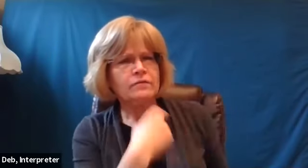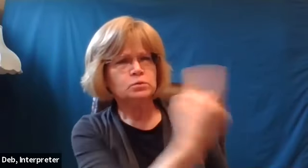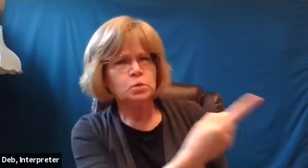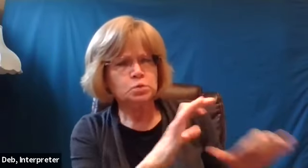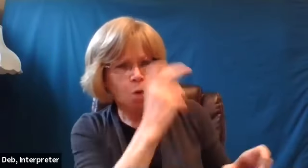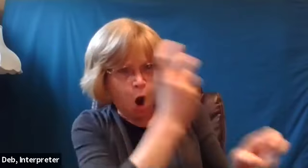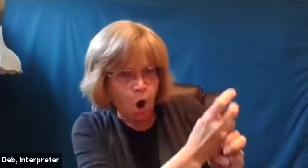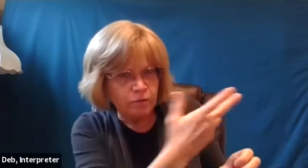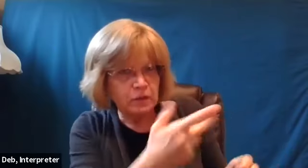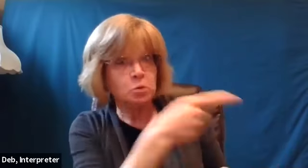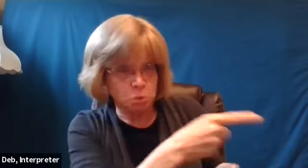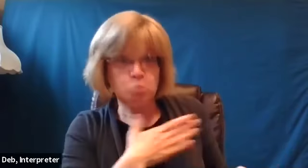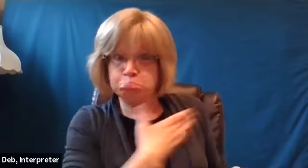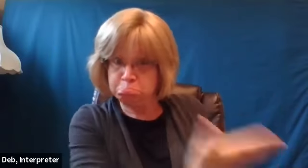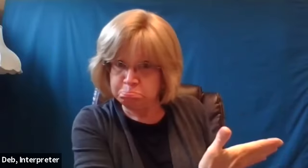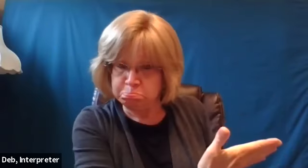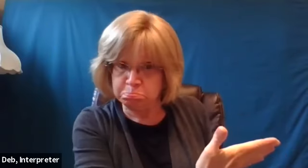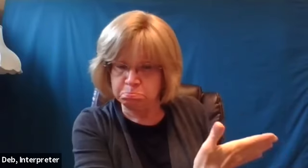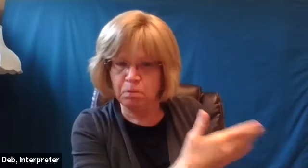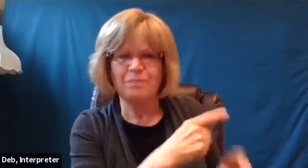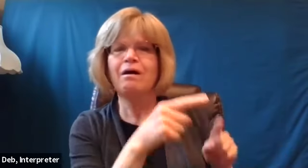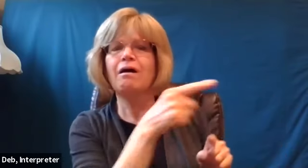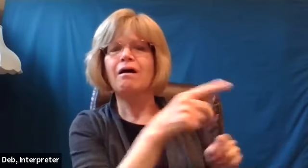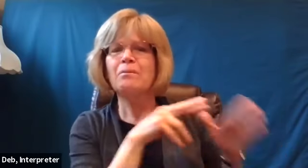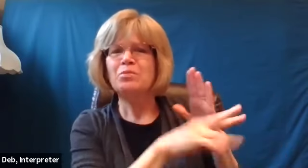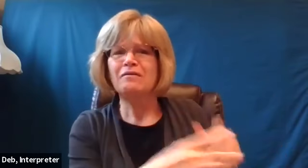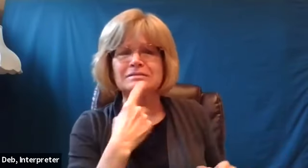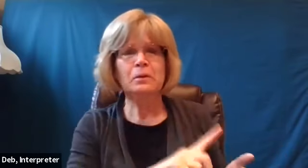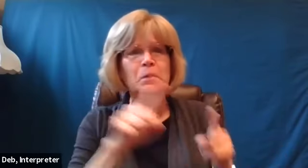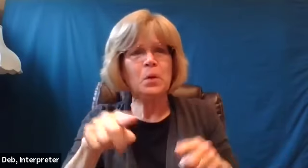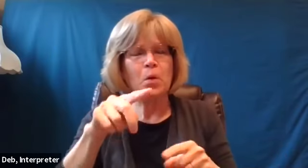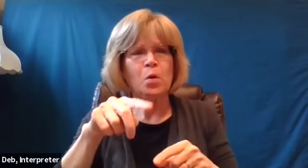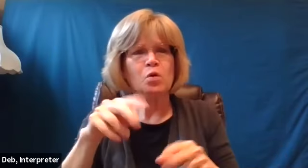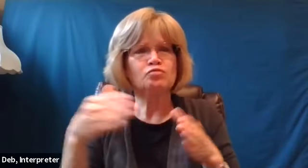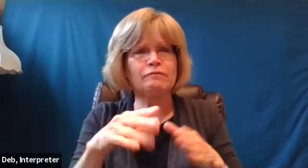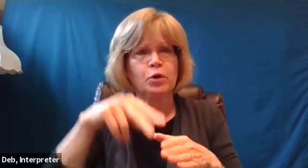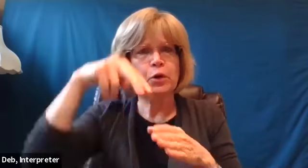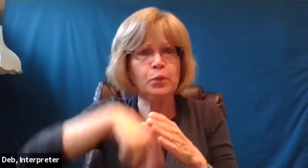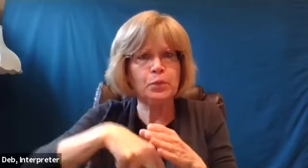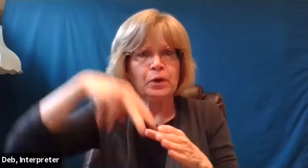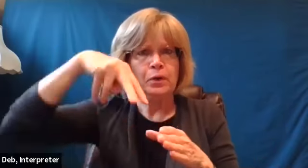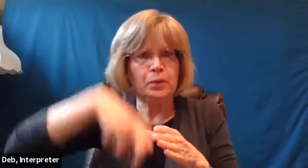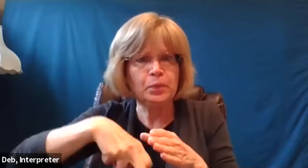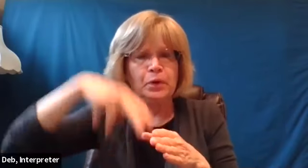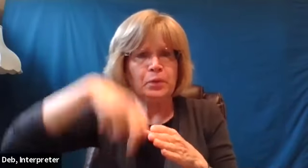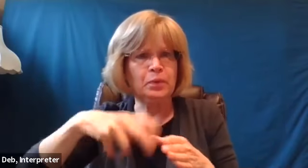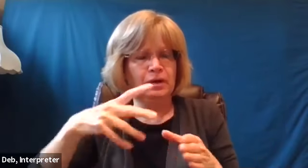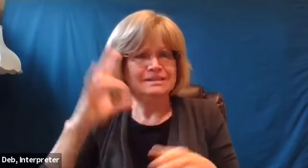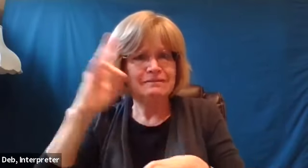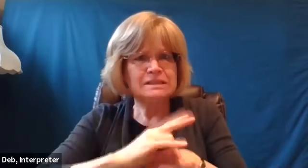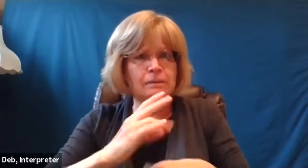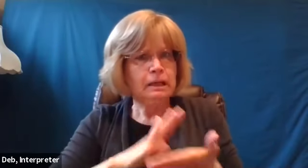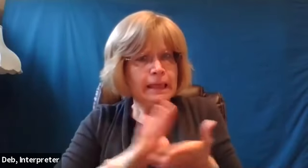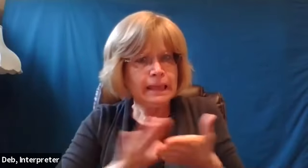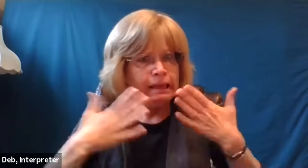done it? How much more when all he said was wash and be clean?" So he went down and immersed himself 7 times in